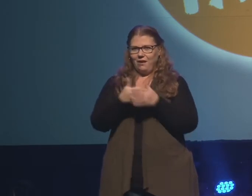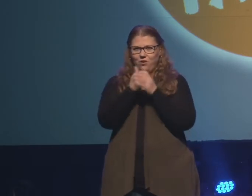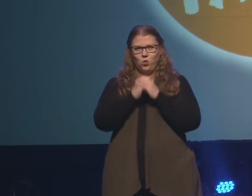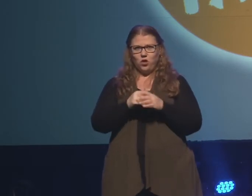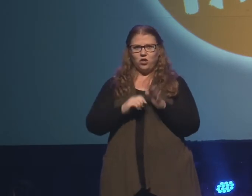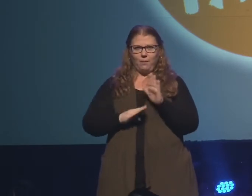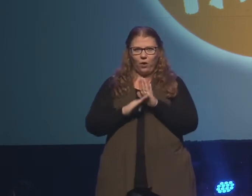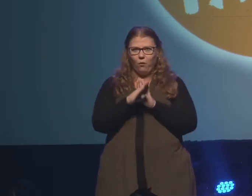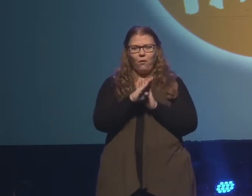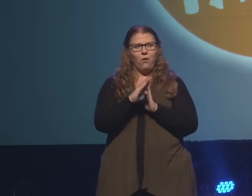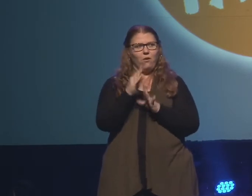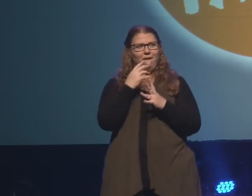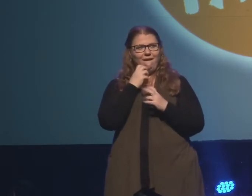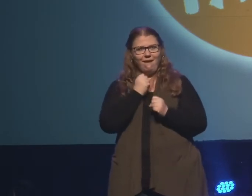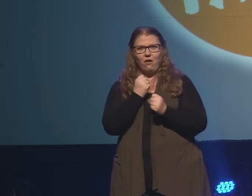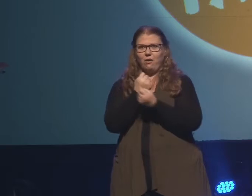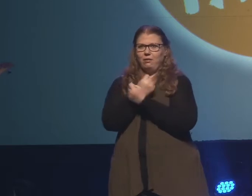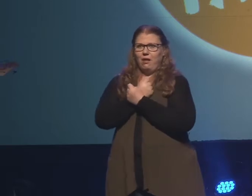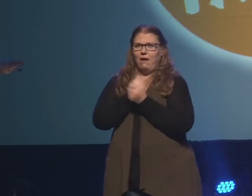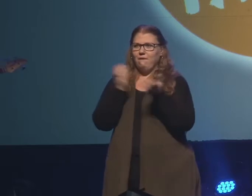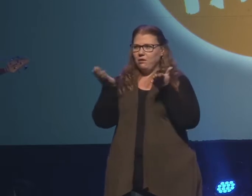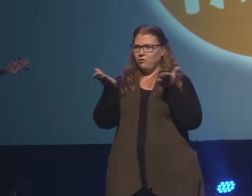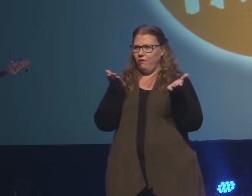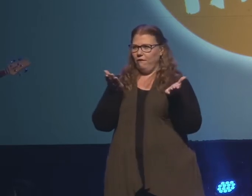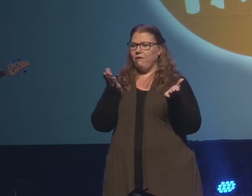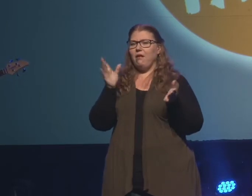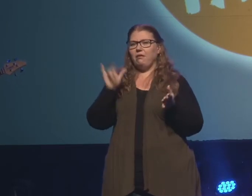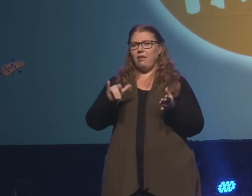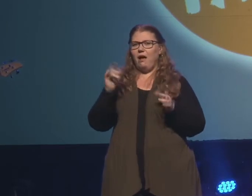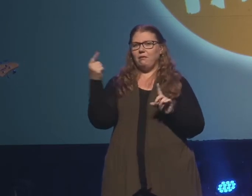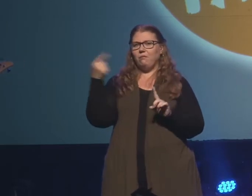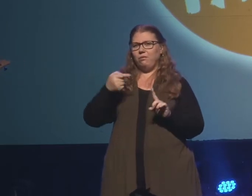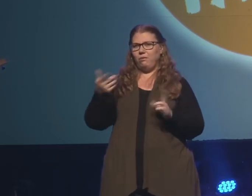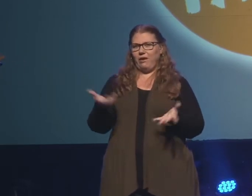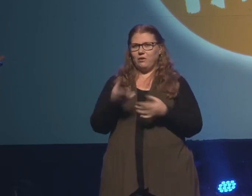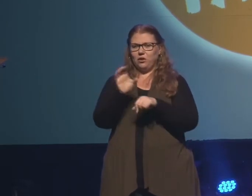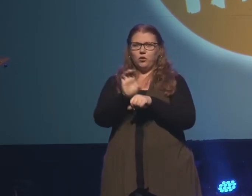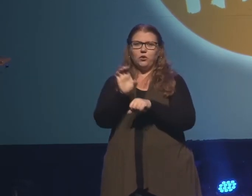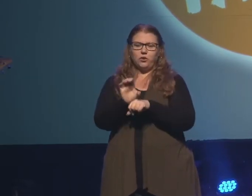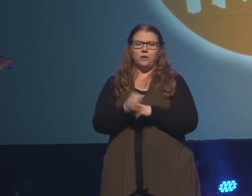and grow and care and love and serve. So that's what we're about as a church.